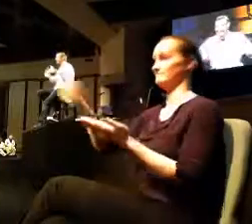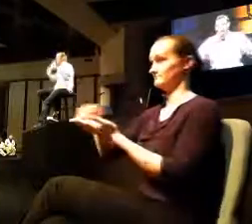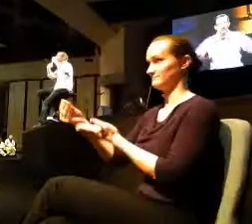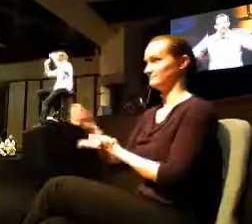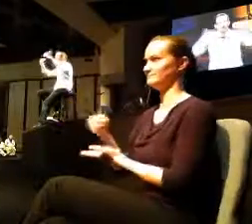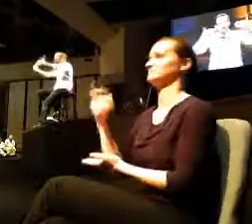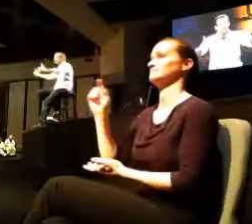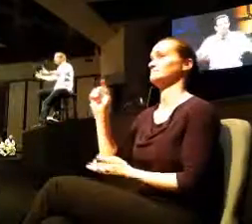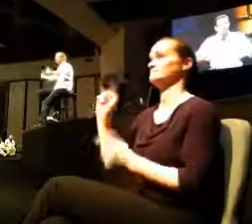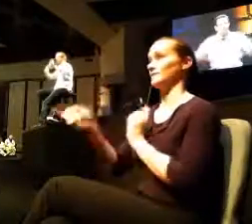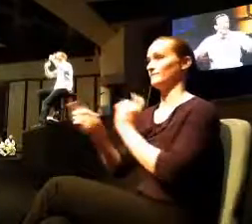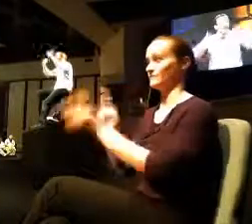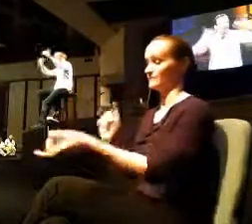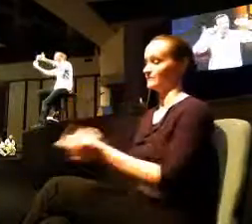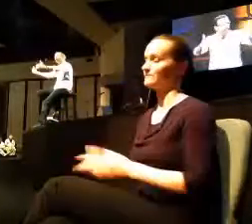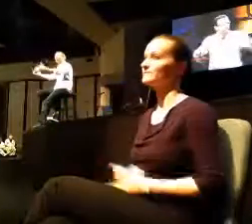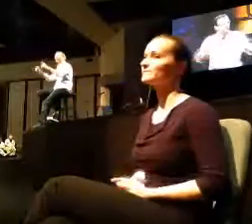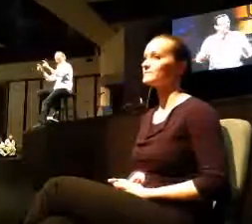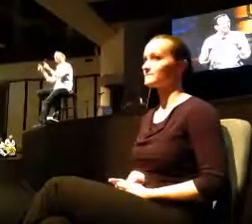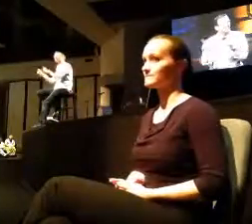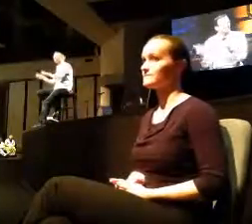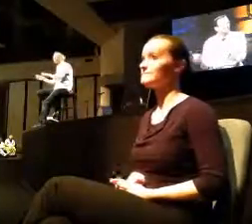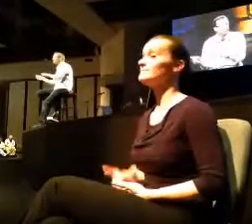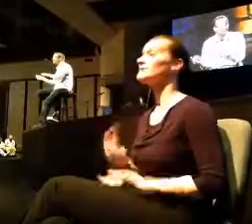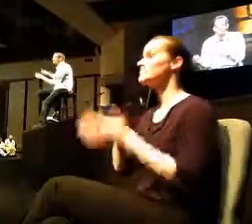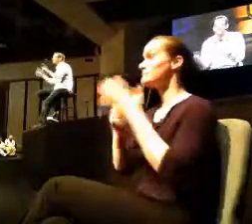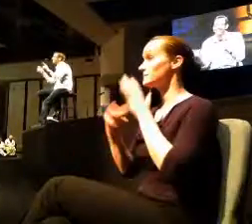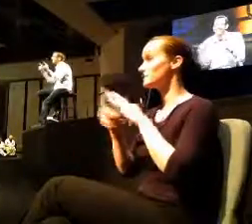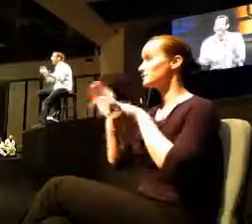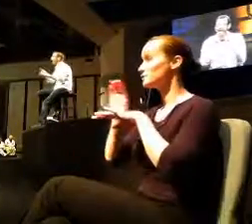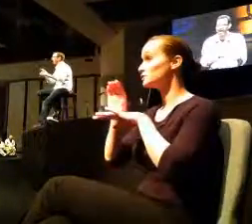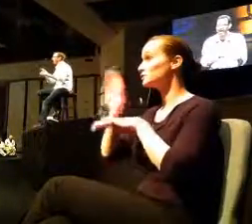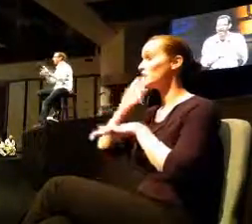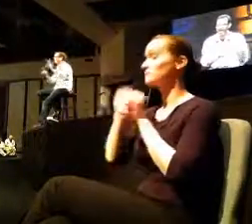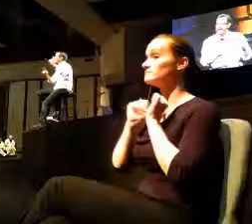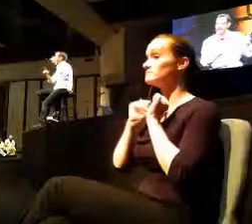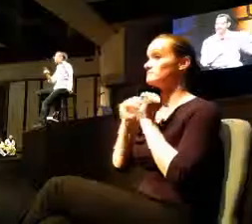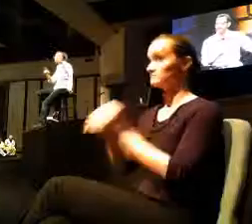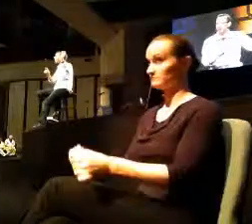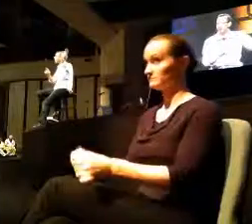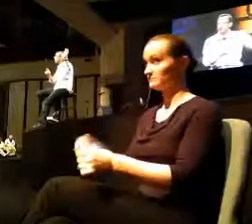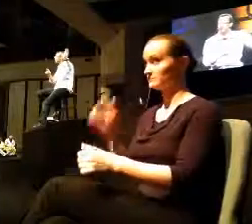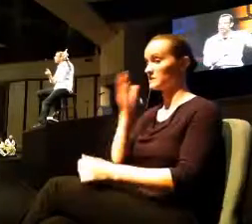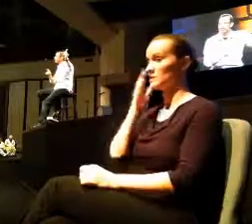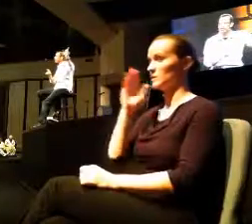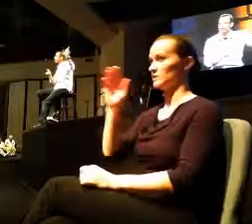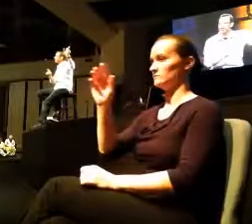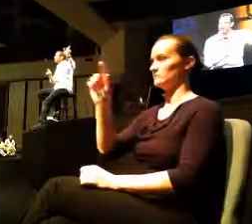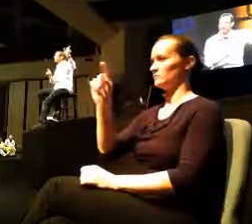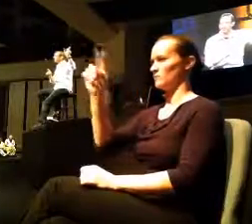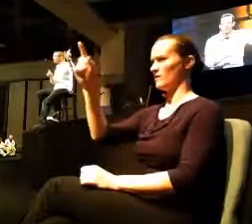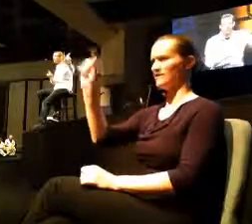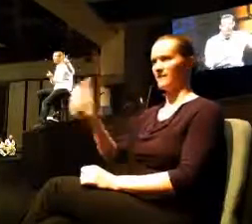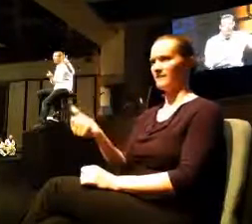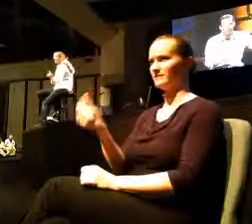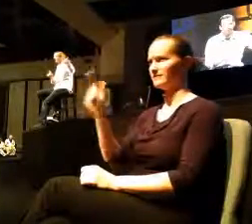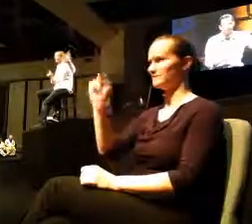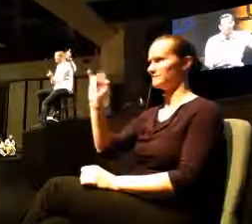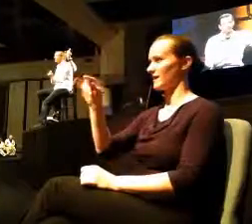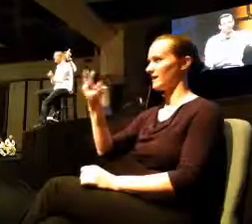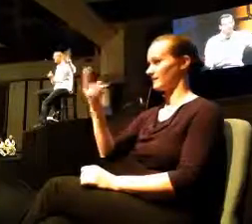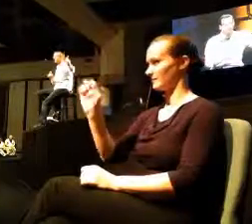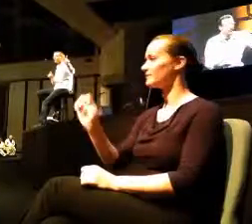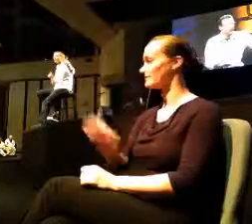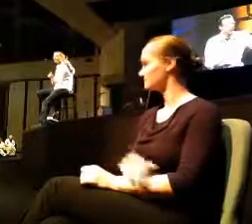continues to move and evolve. It is the reason that a tithe has been a part of the church from the very